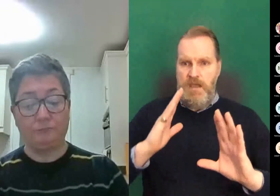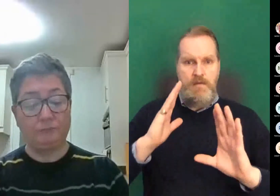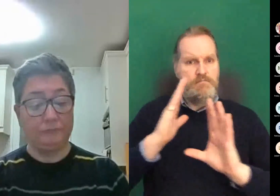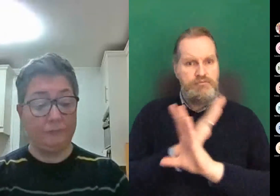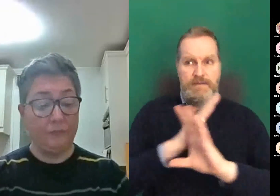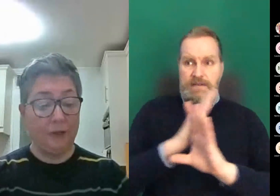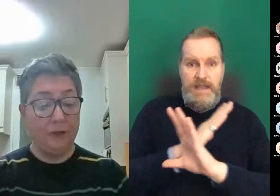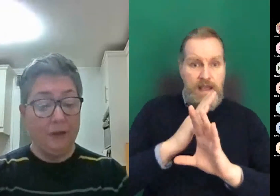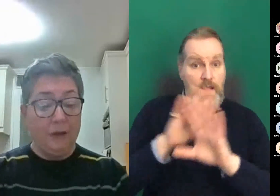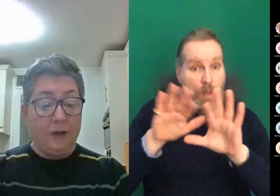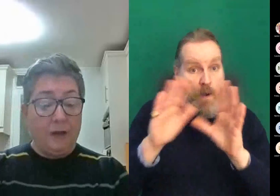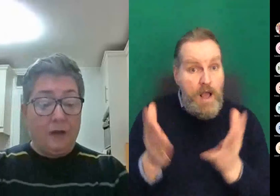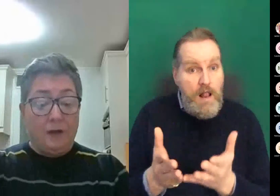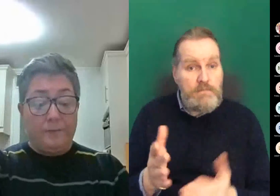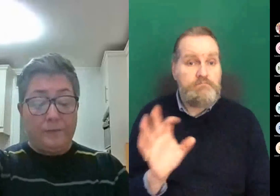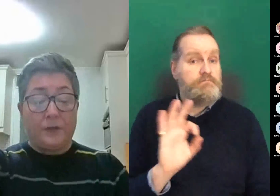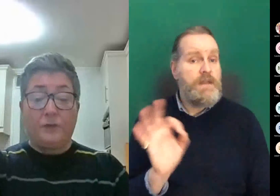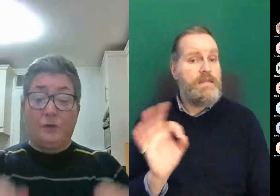anymore.